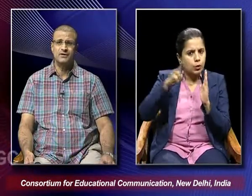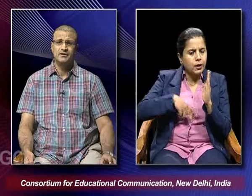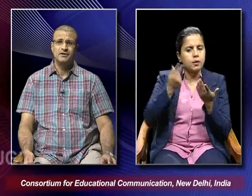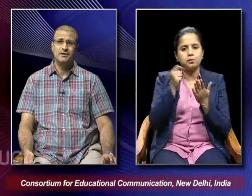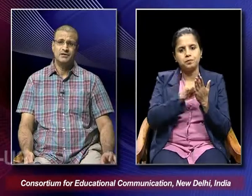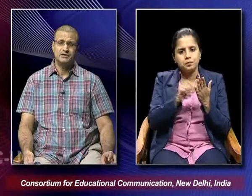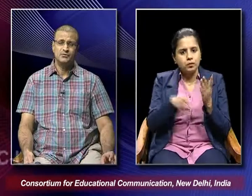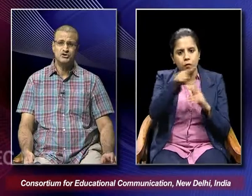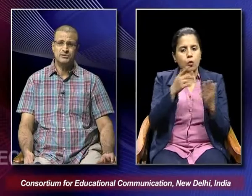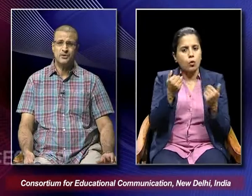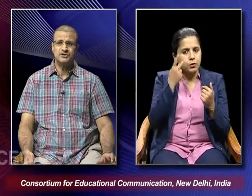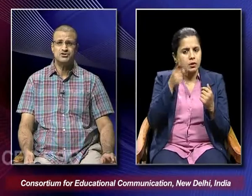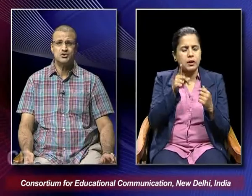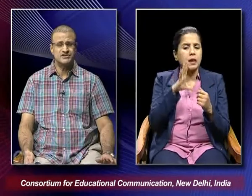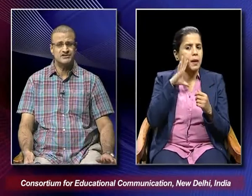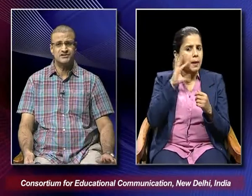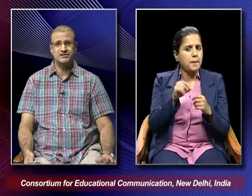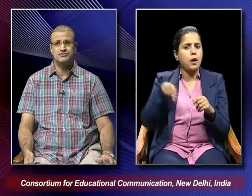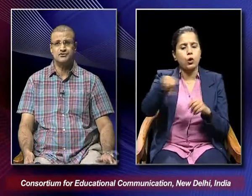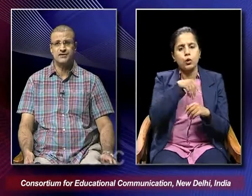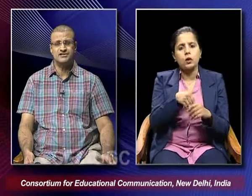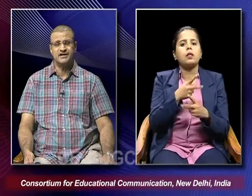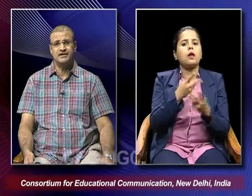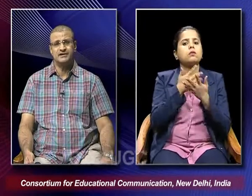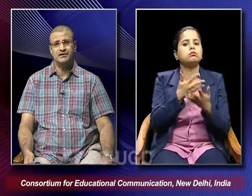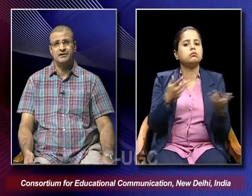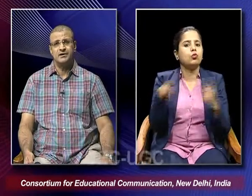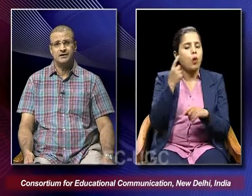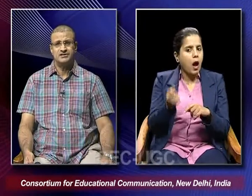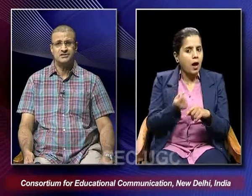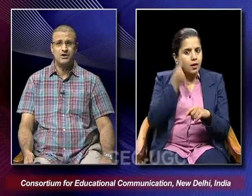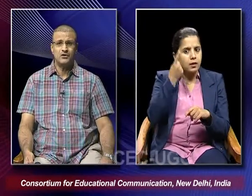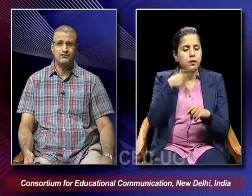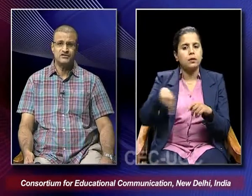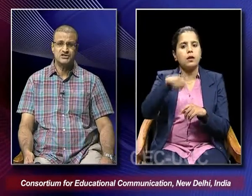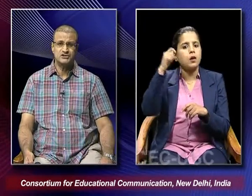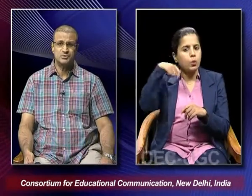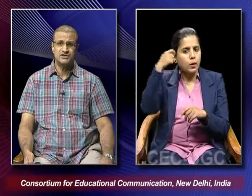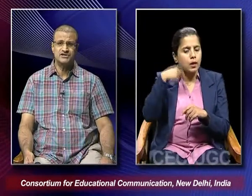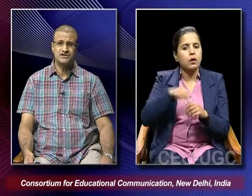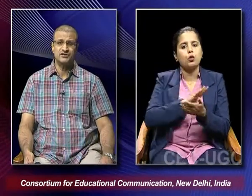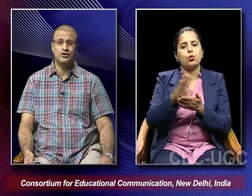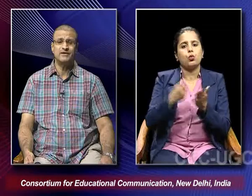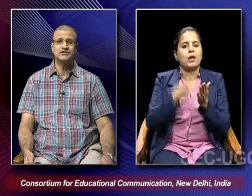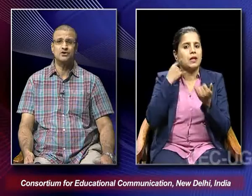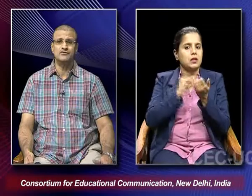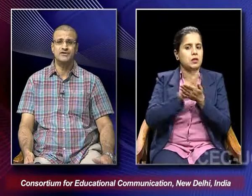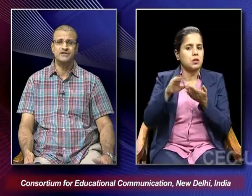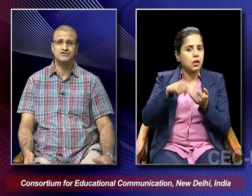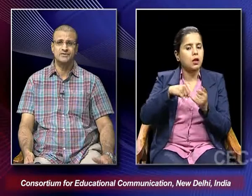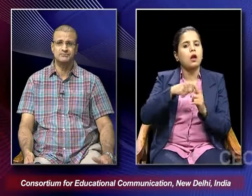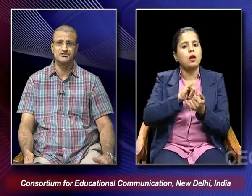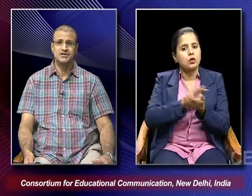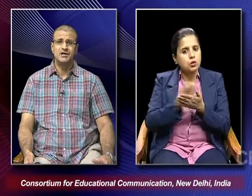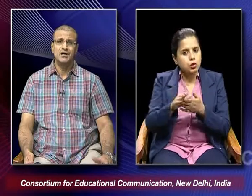from the most important sources in terms of understanding the cinema of Hrishikesh Mukherjee in the context of the